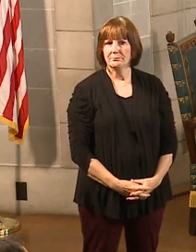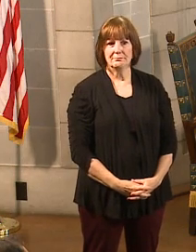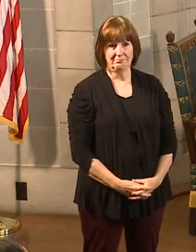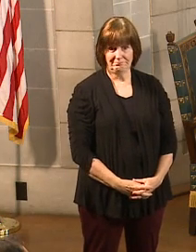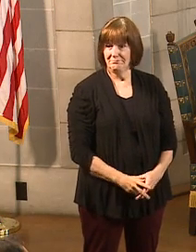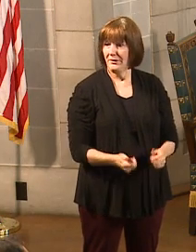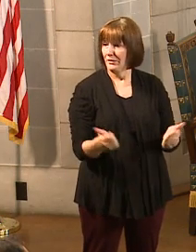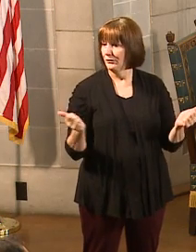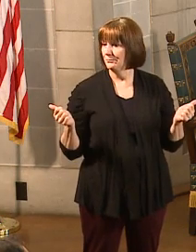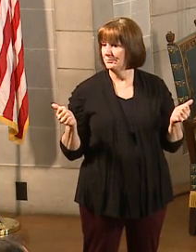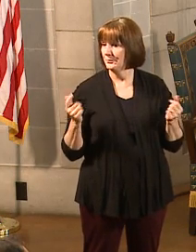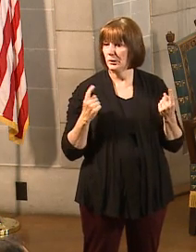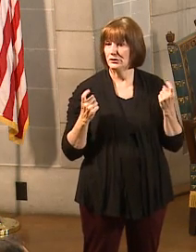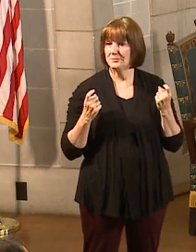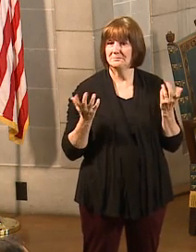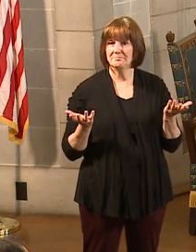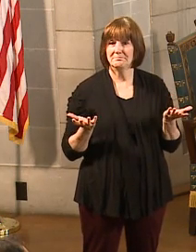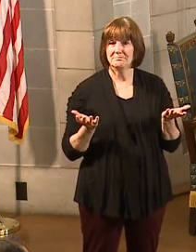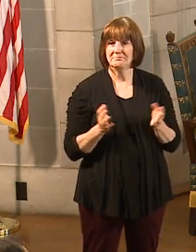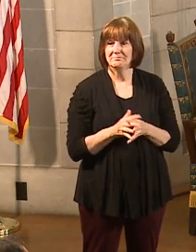All right, anybody else have any other questions?